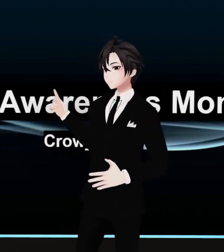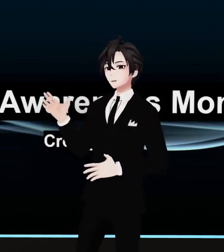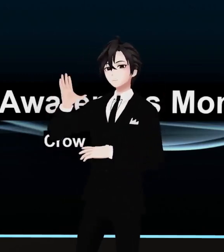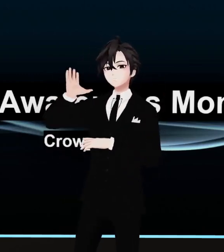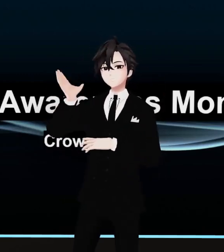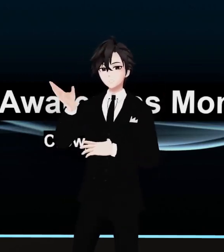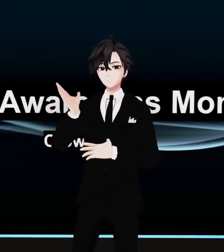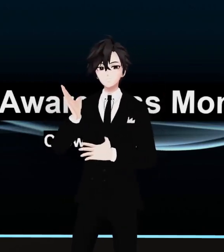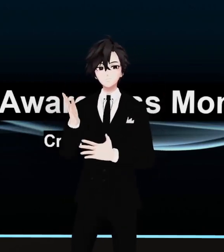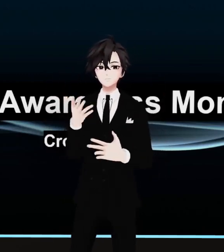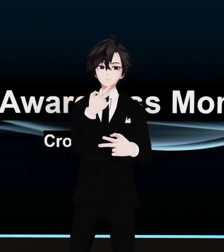for coming.